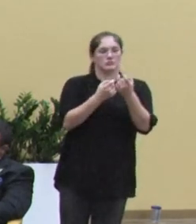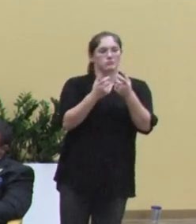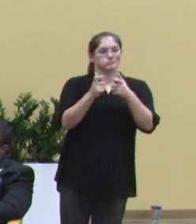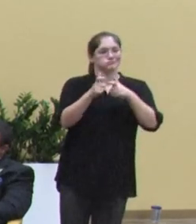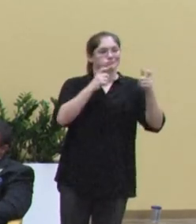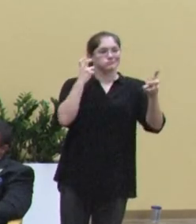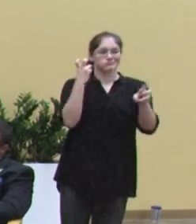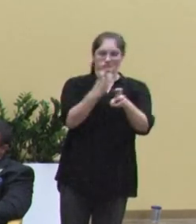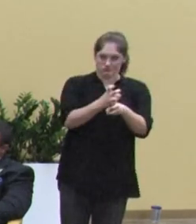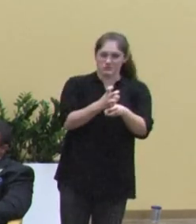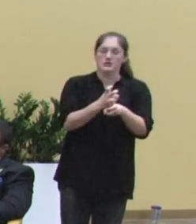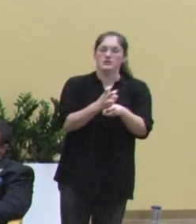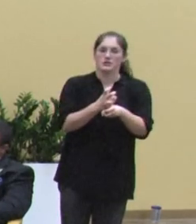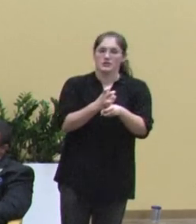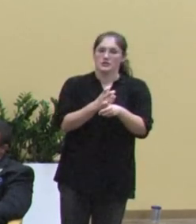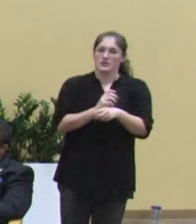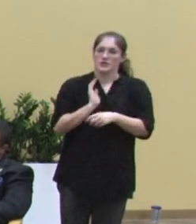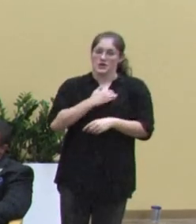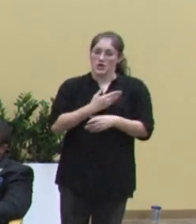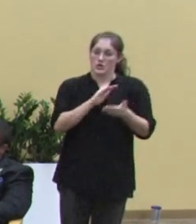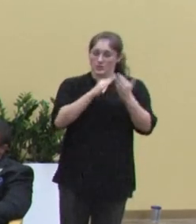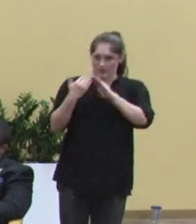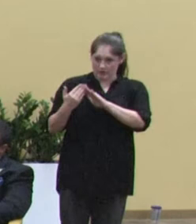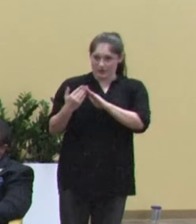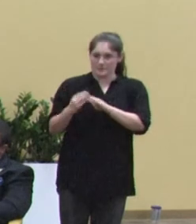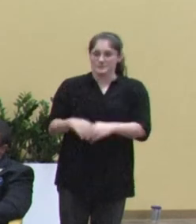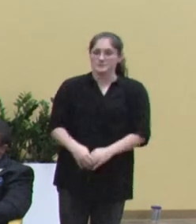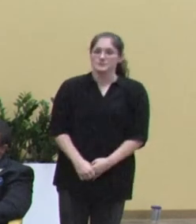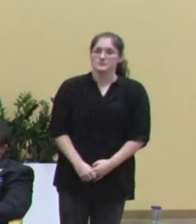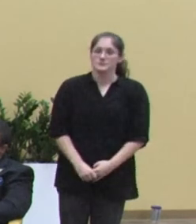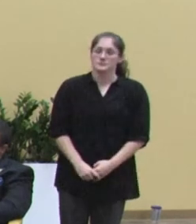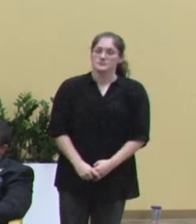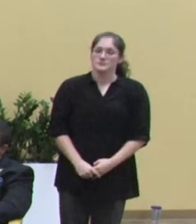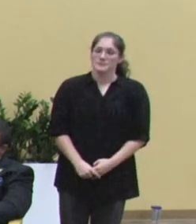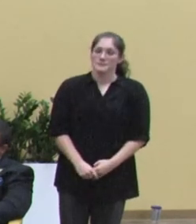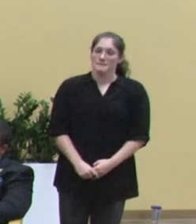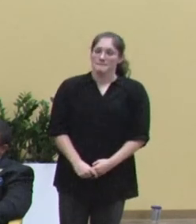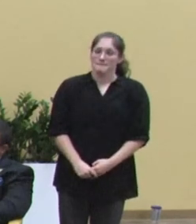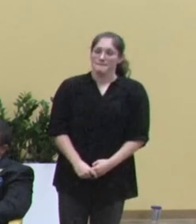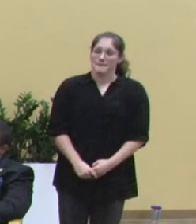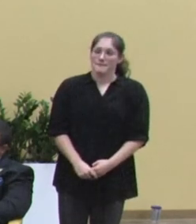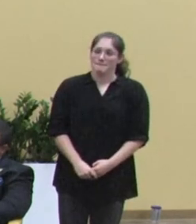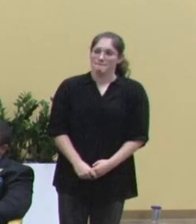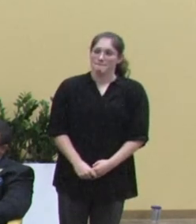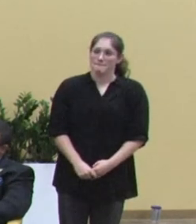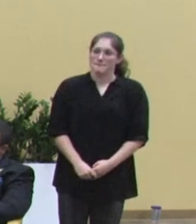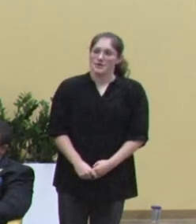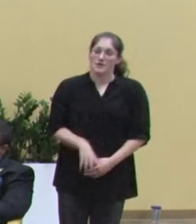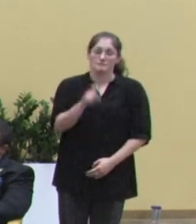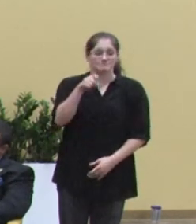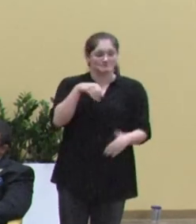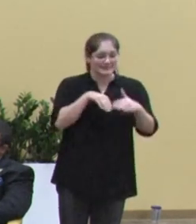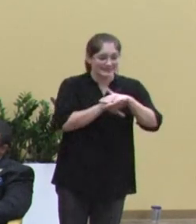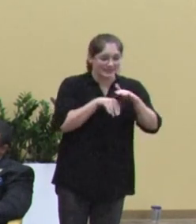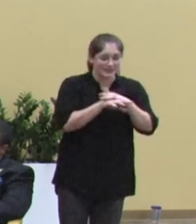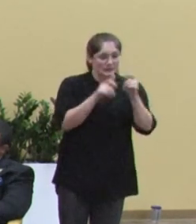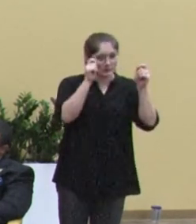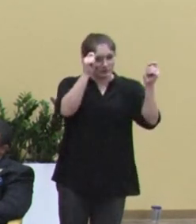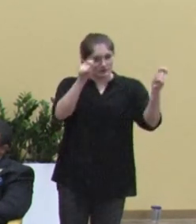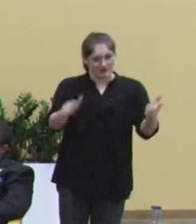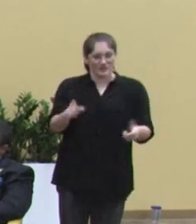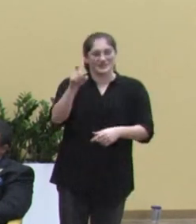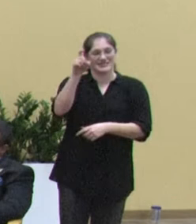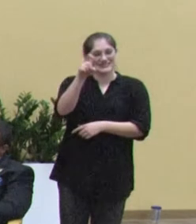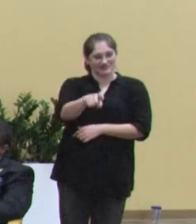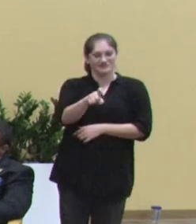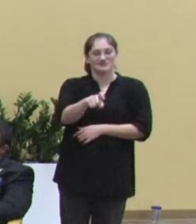to work on in our community, make sure that we are giving access to everyone that needs it.